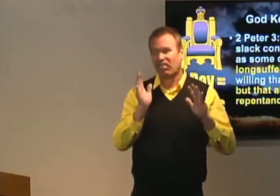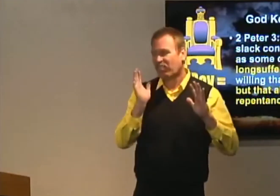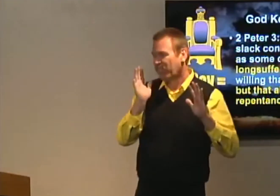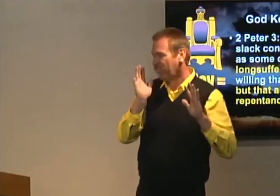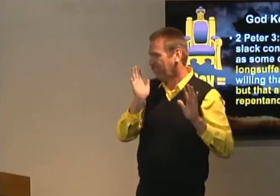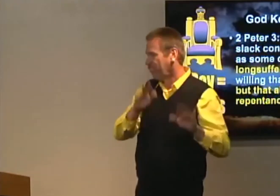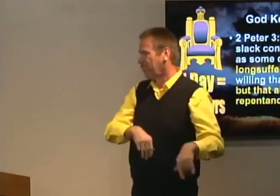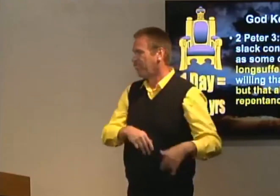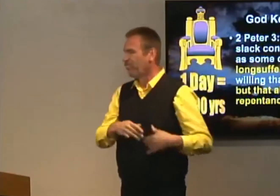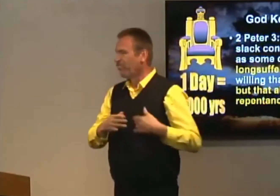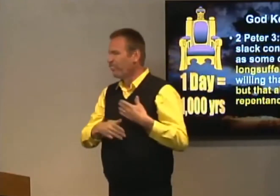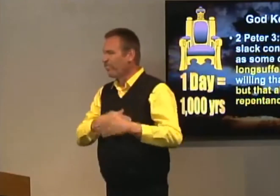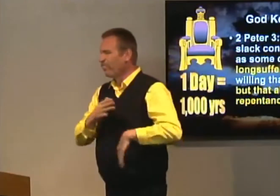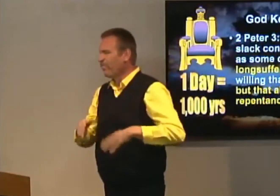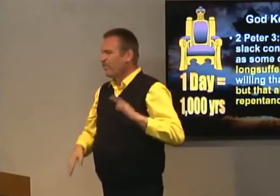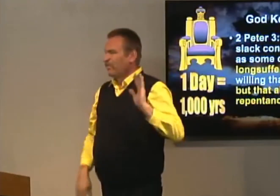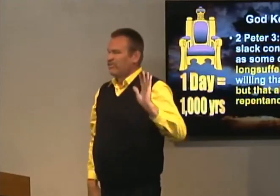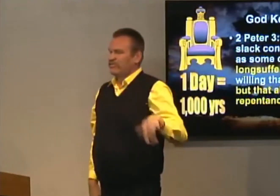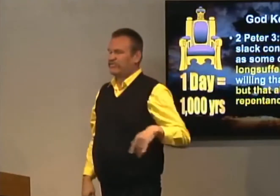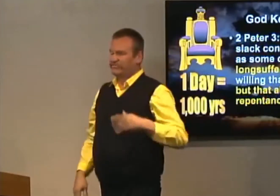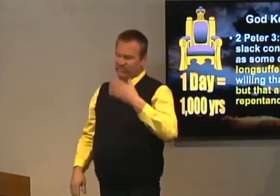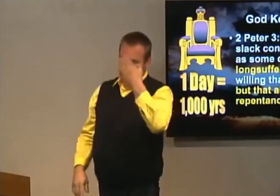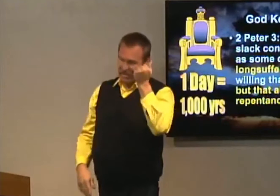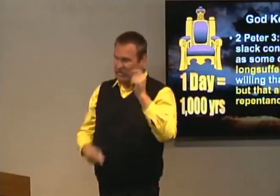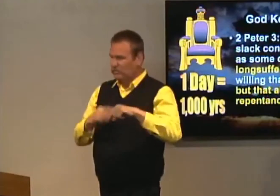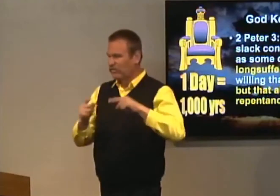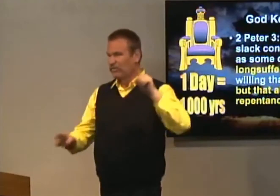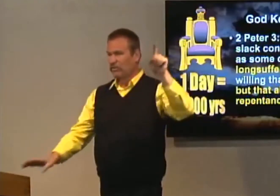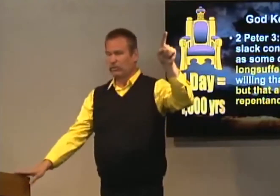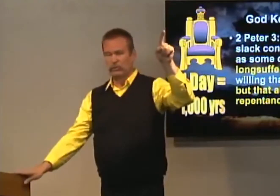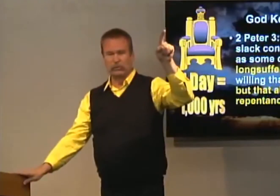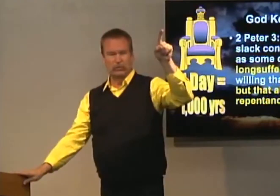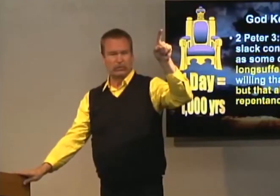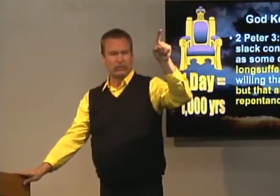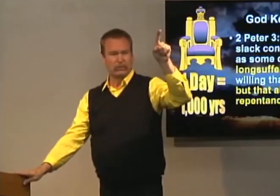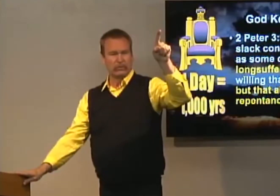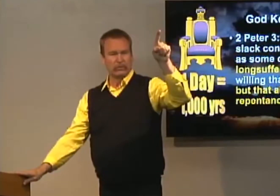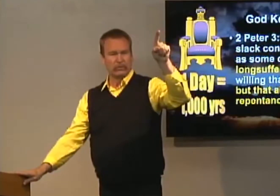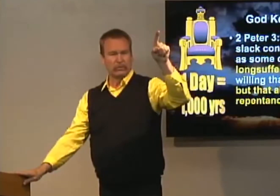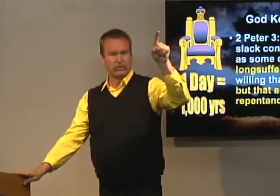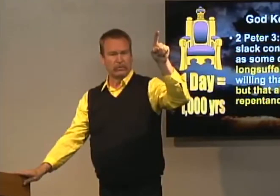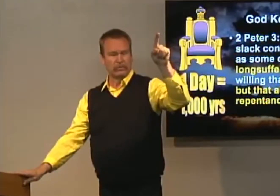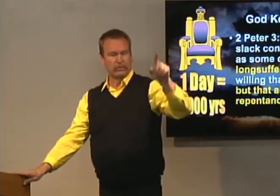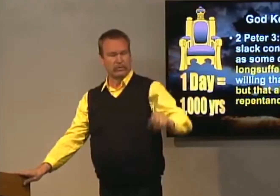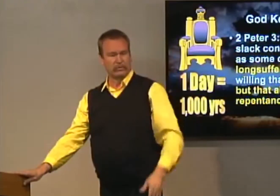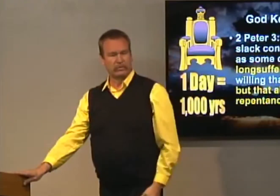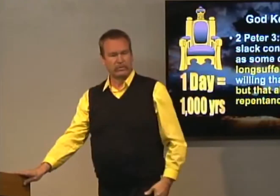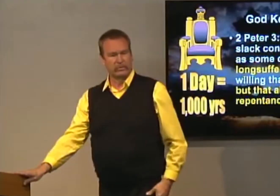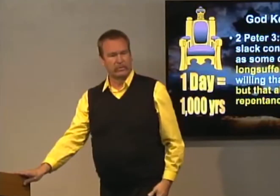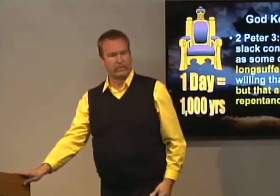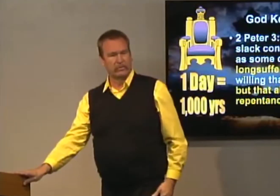slack and go on and do our own thing, and we're going to forget about God. We fail God.